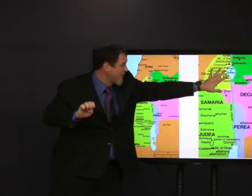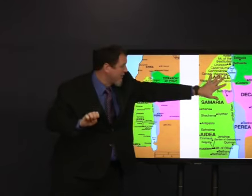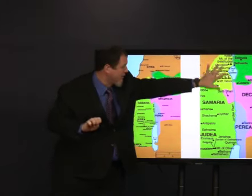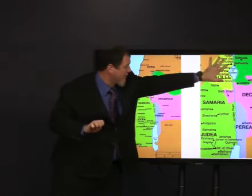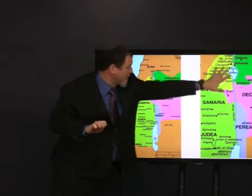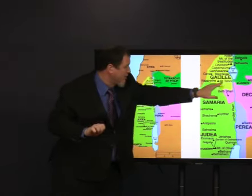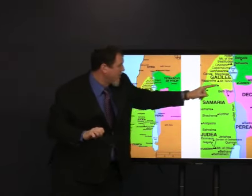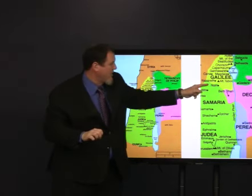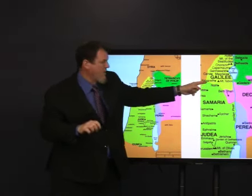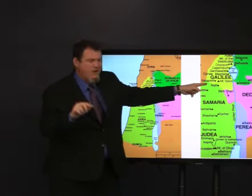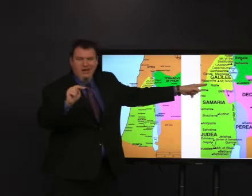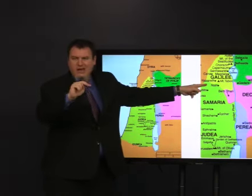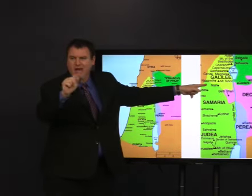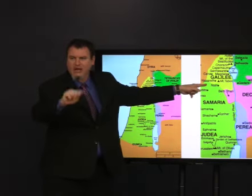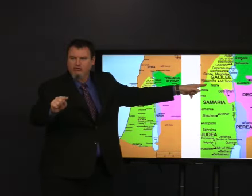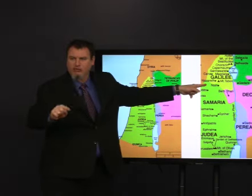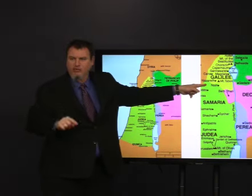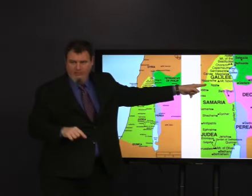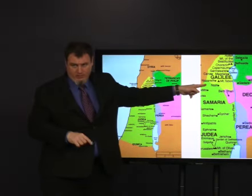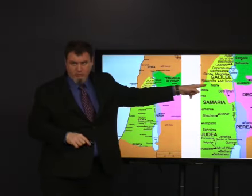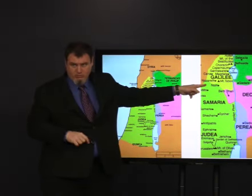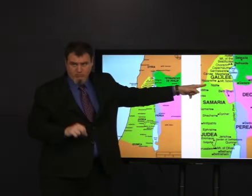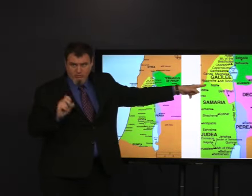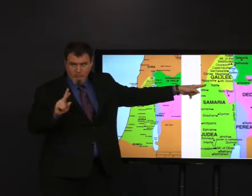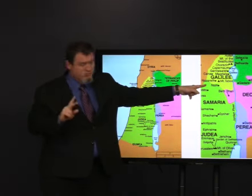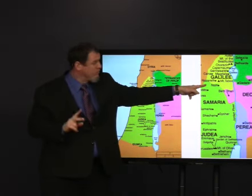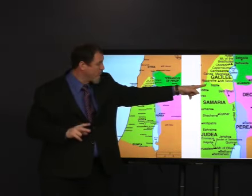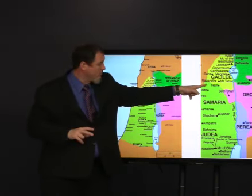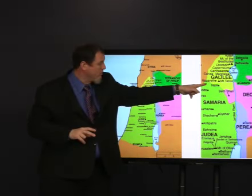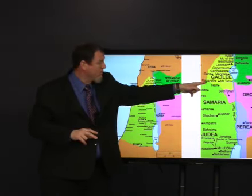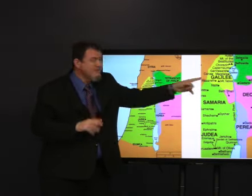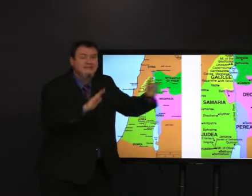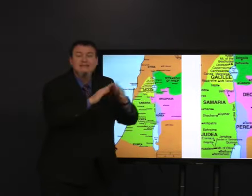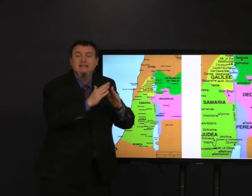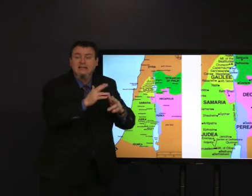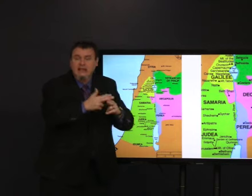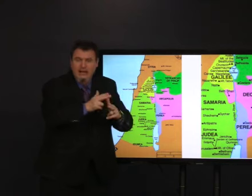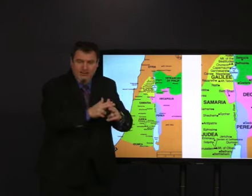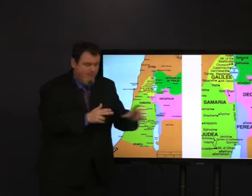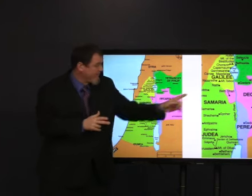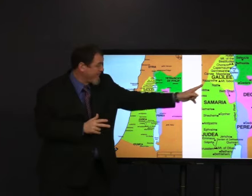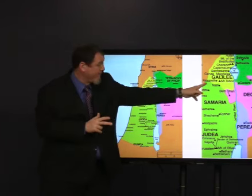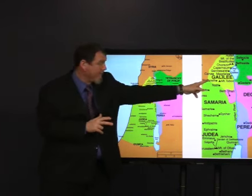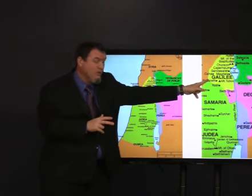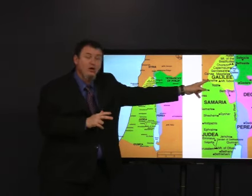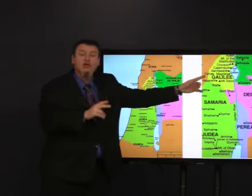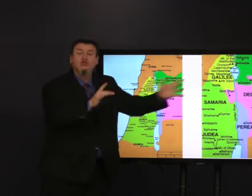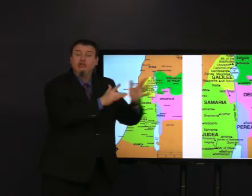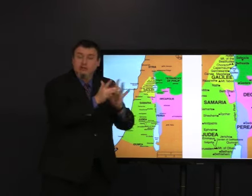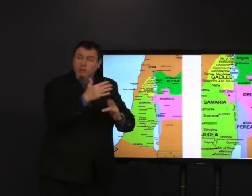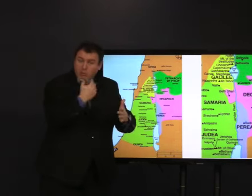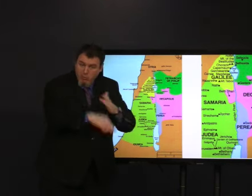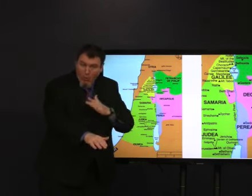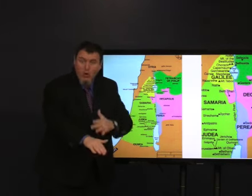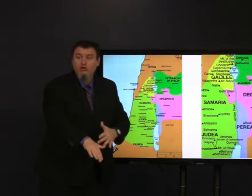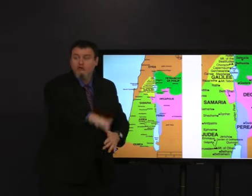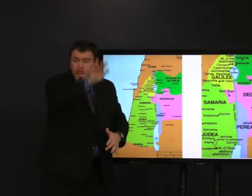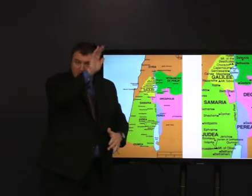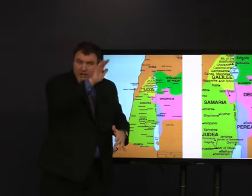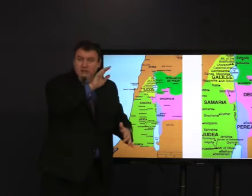So this is Galilee and then Nazareth is in it. It's the name of the city where Jesus was born